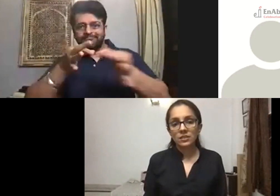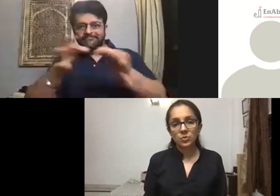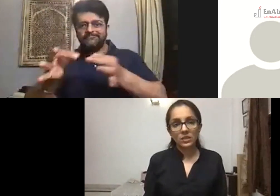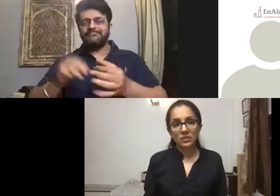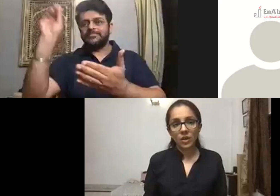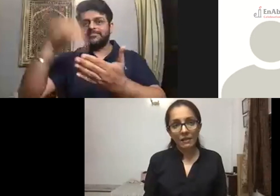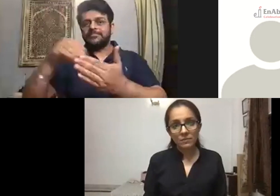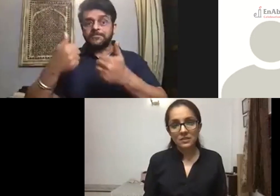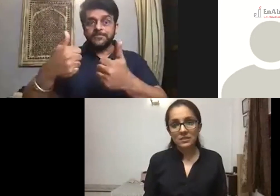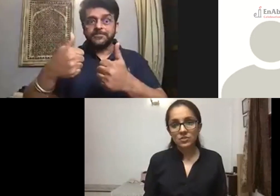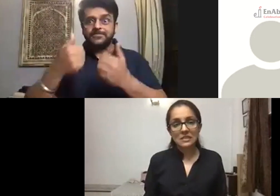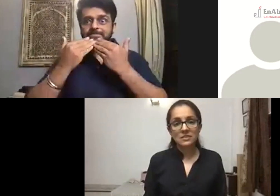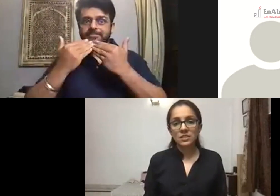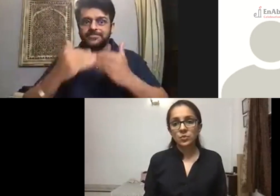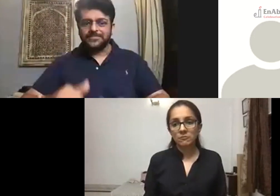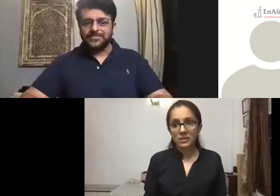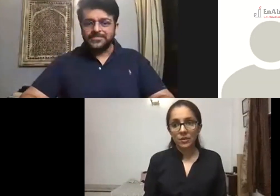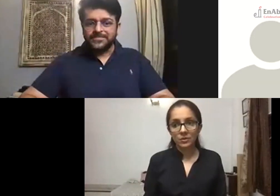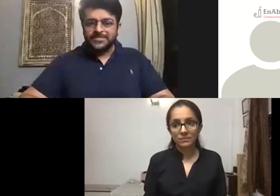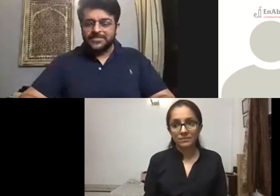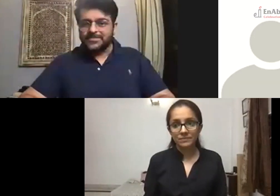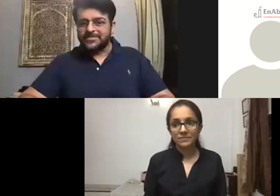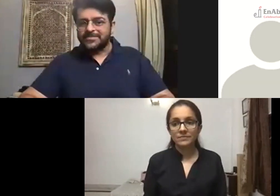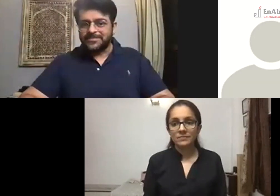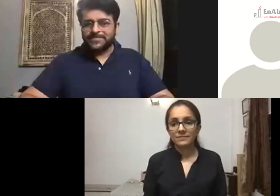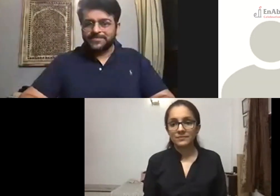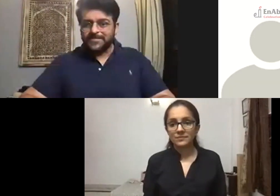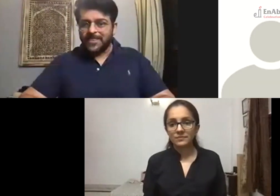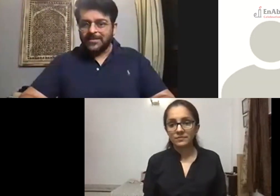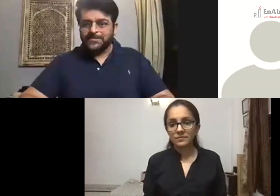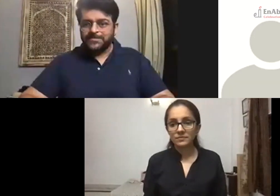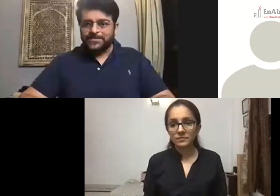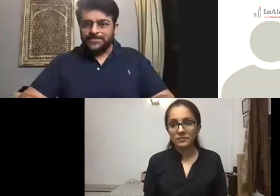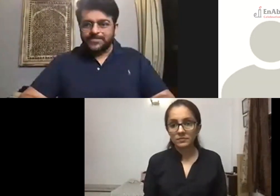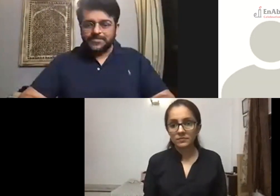and you can, I will personally translate it and you can fill it out.